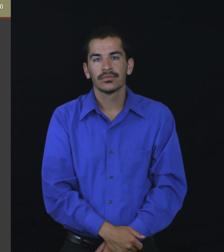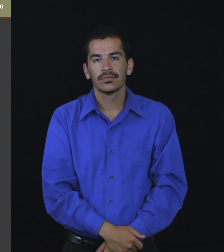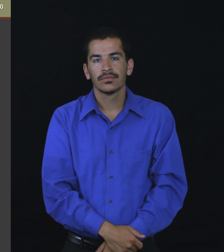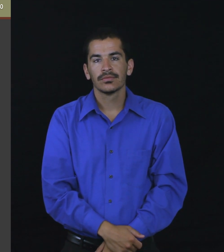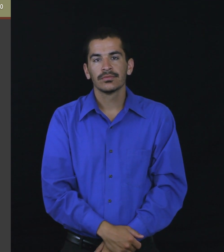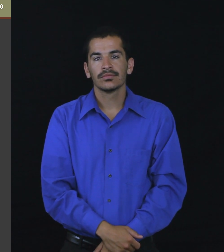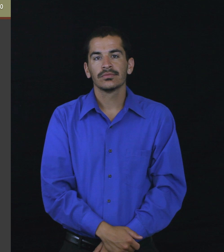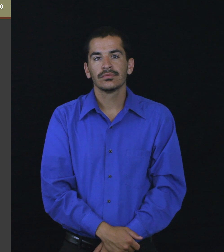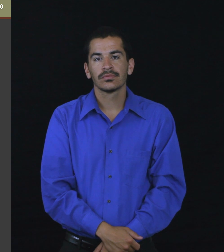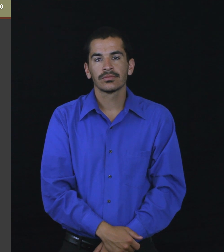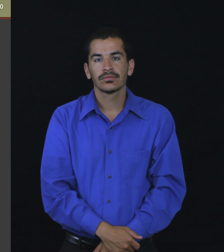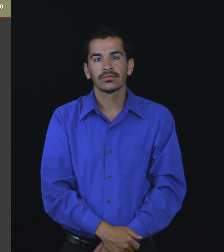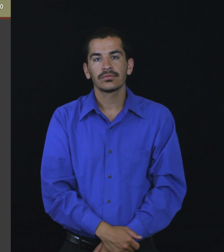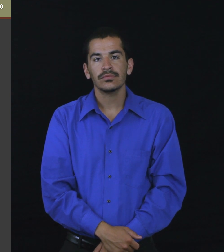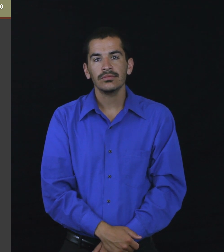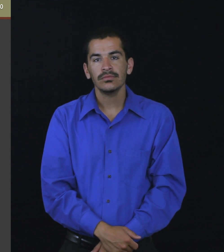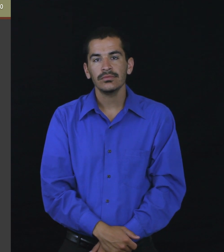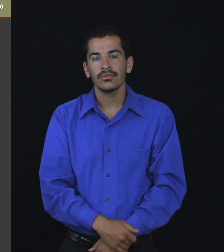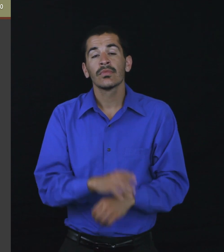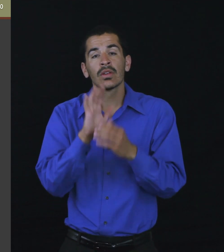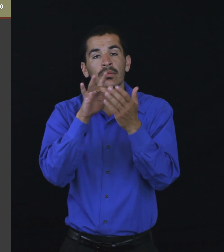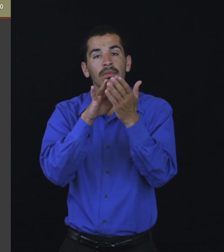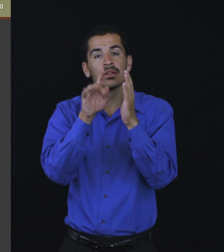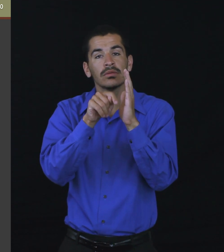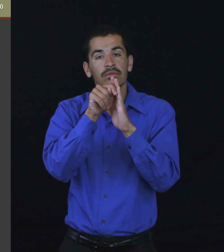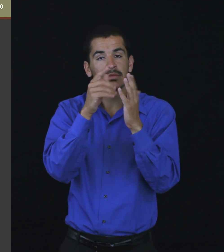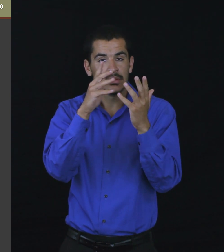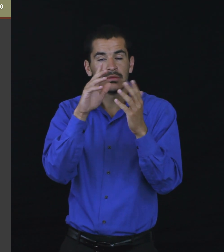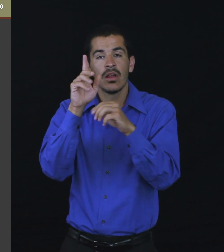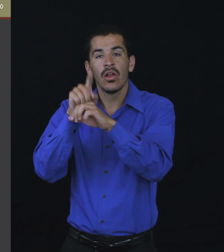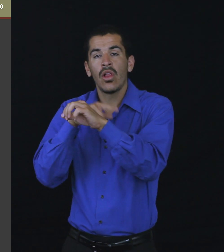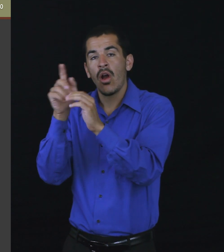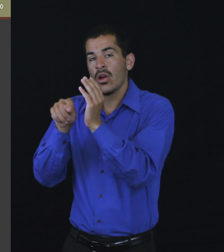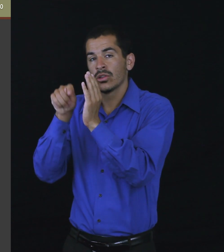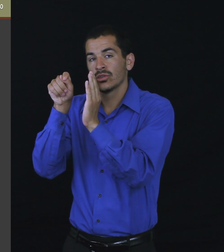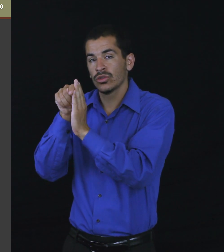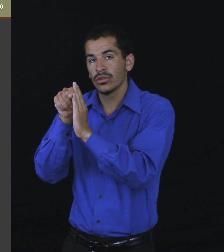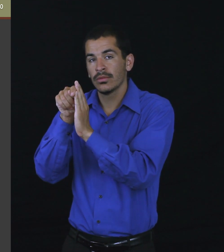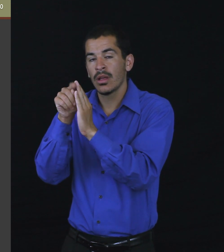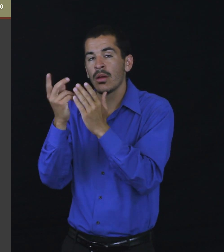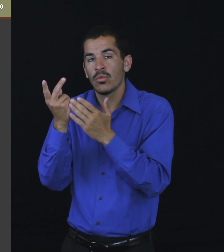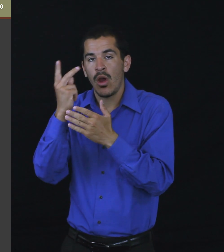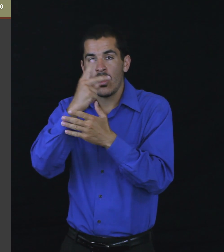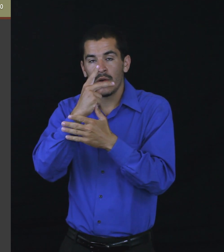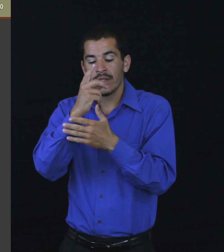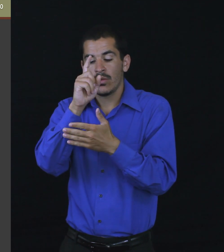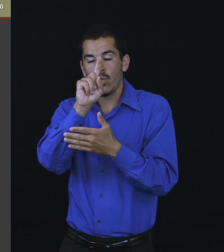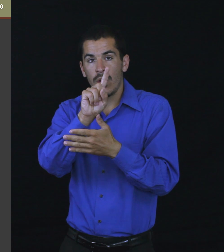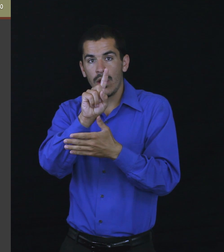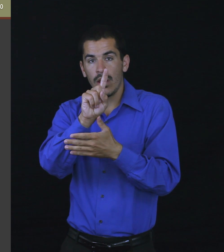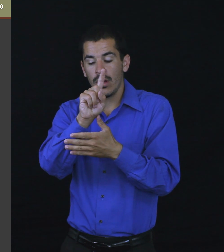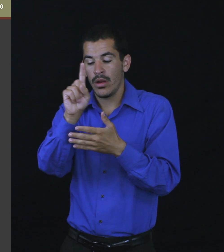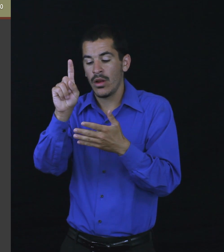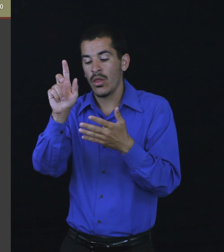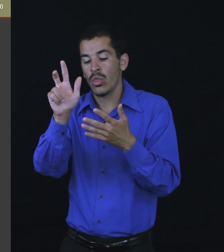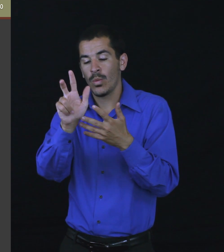In the long term, Priorities 1, 3, 4, and 5